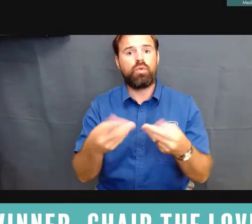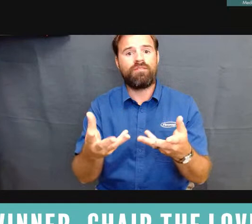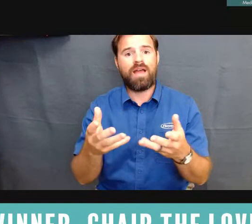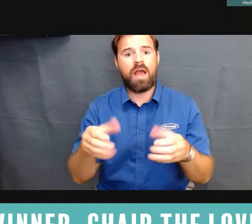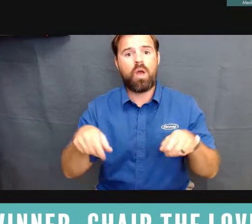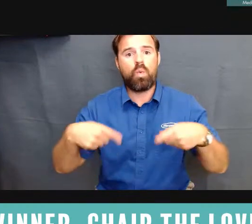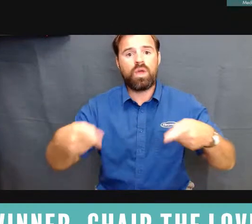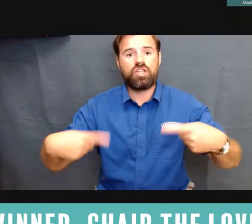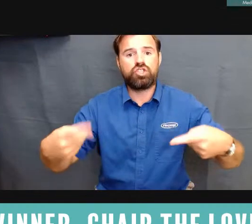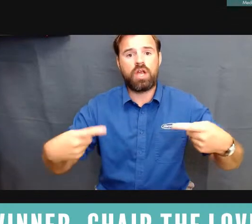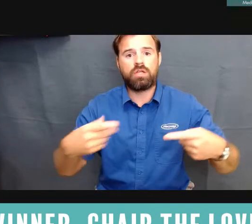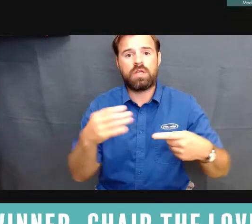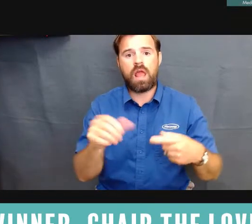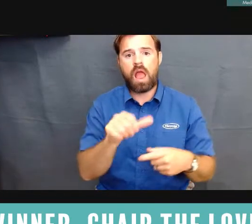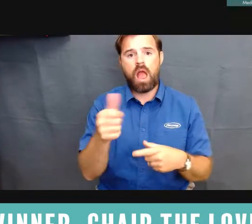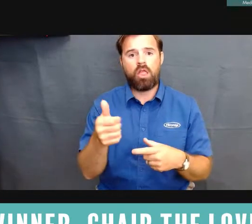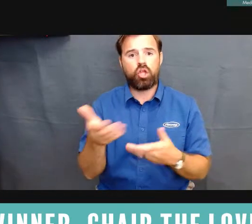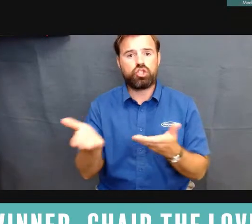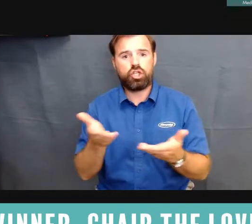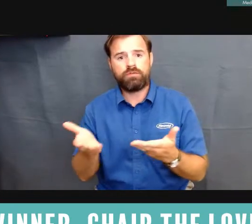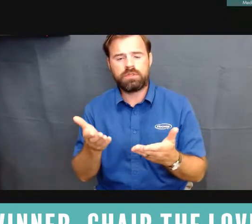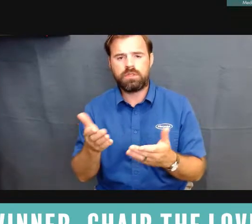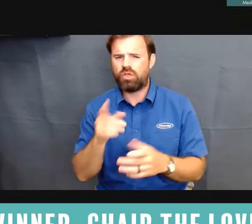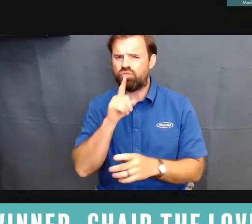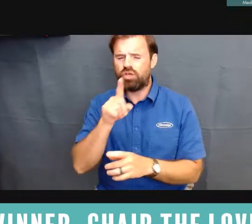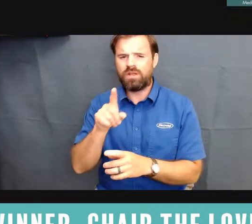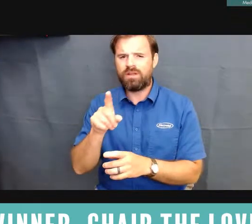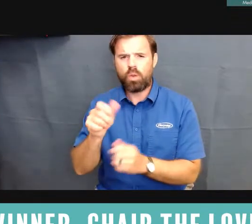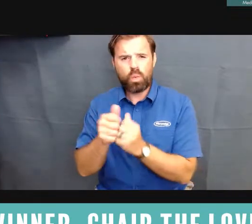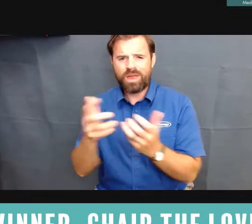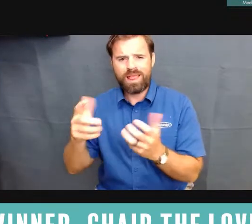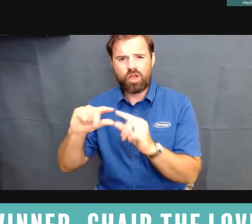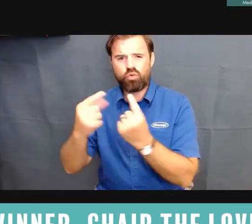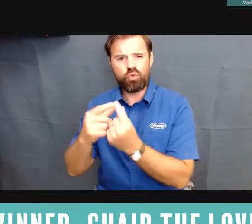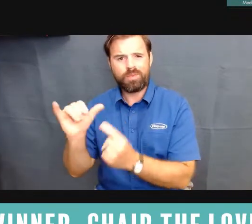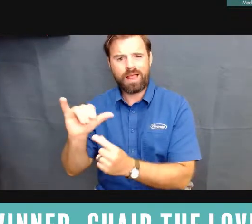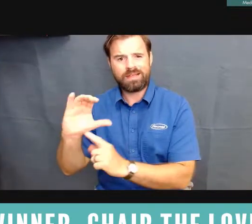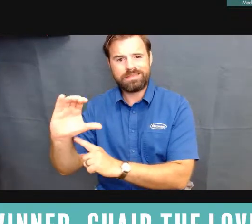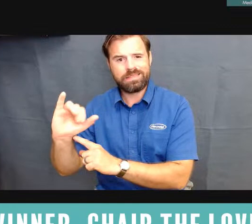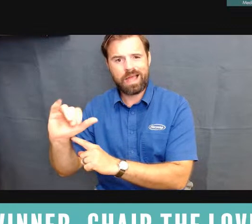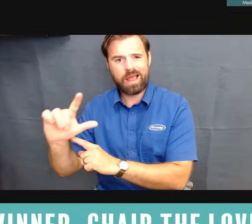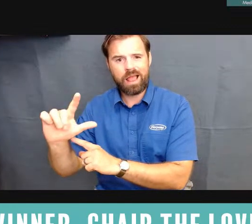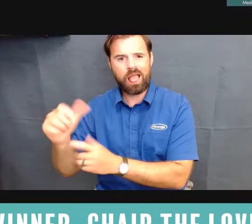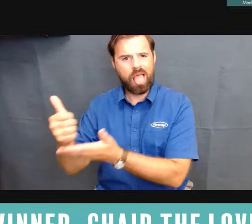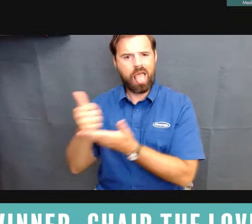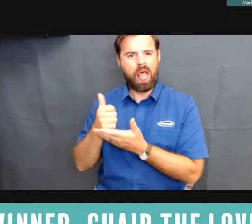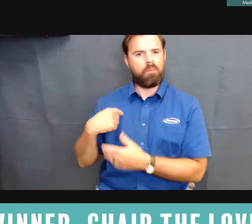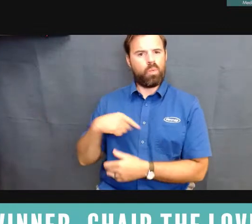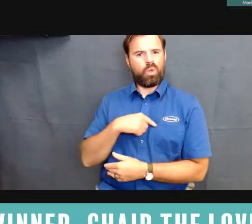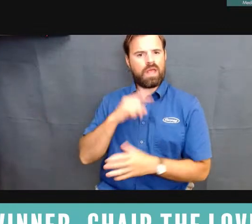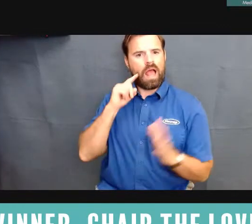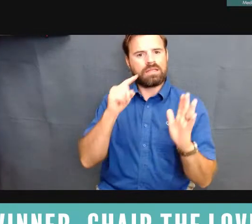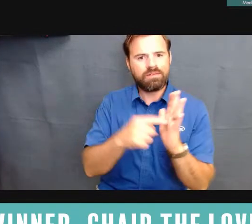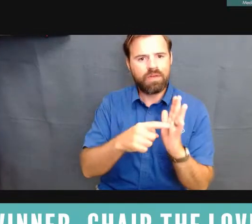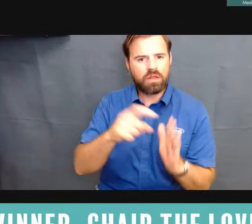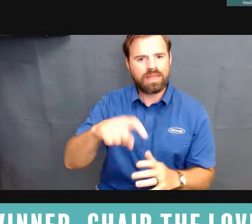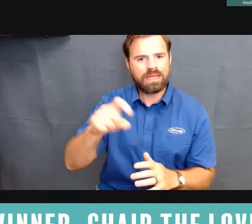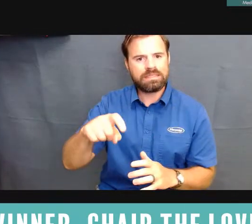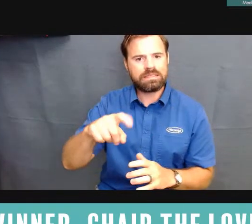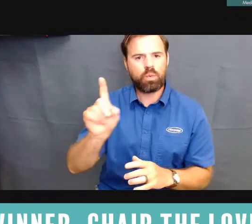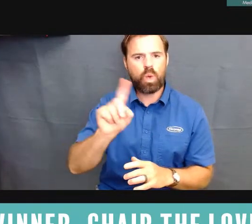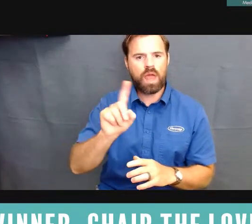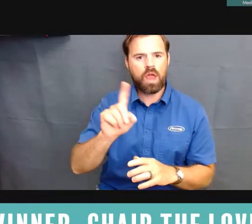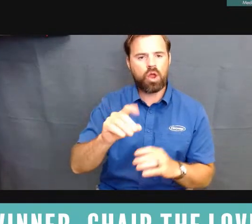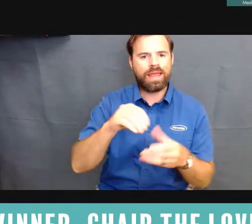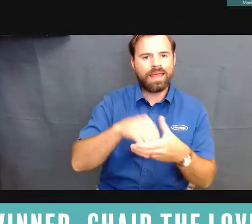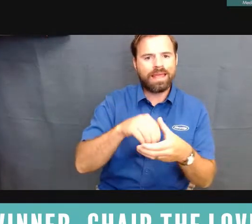other mobility-related services, it's groups like Center for Independent Living that help us identify the needs in the local